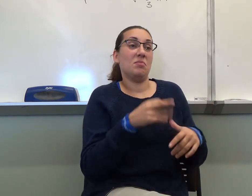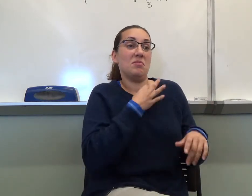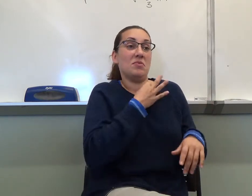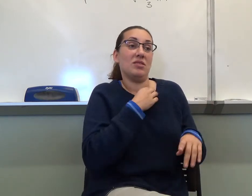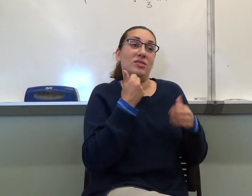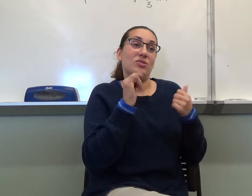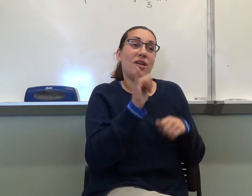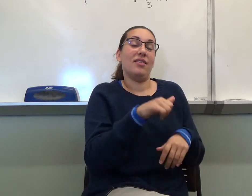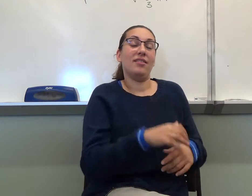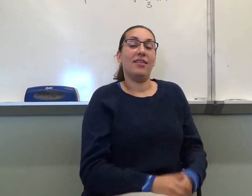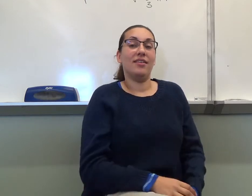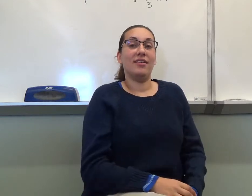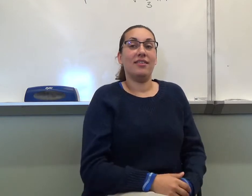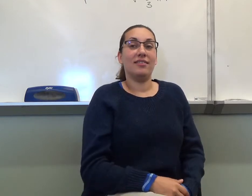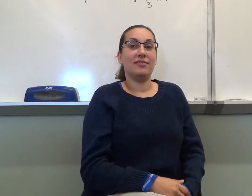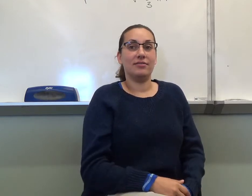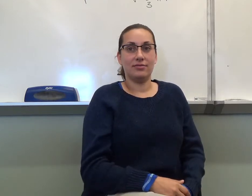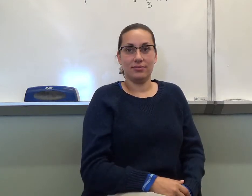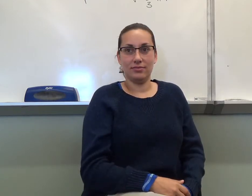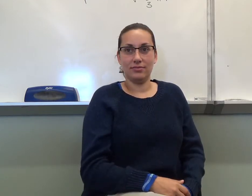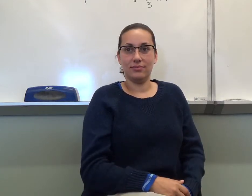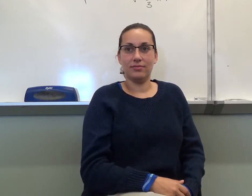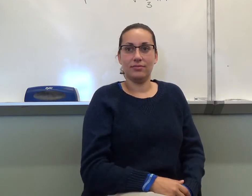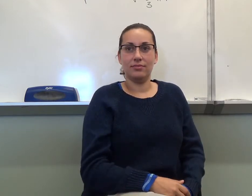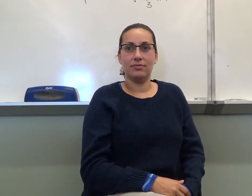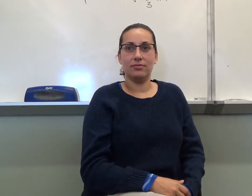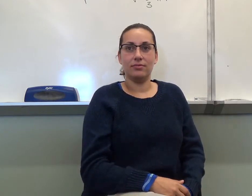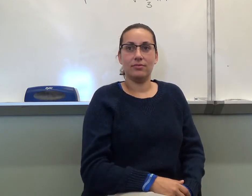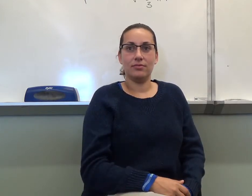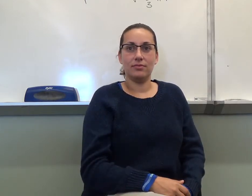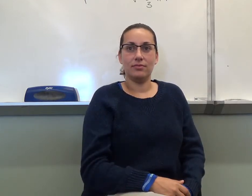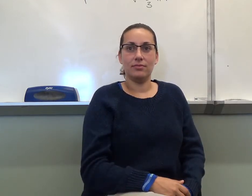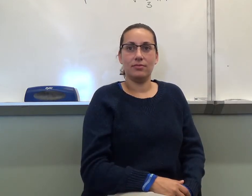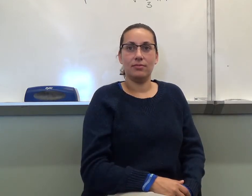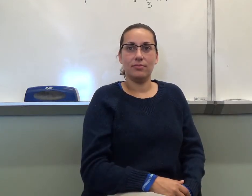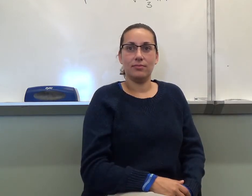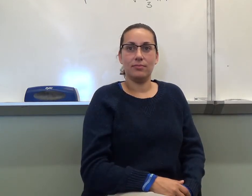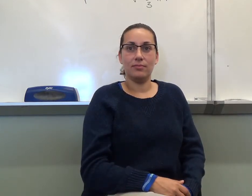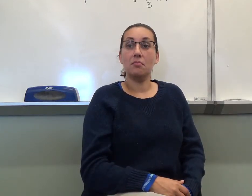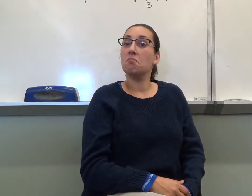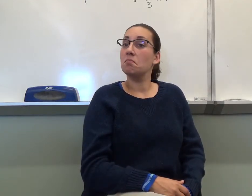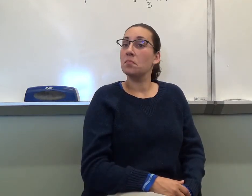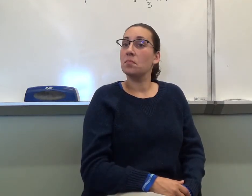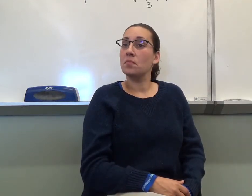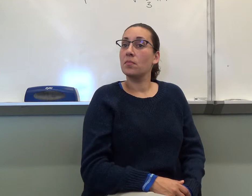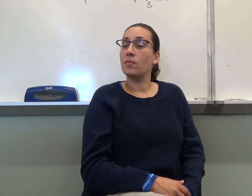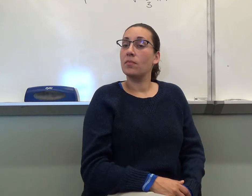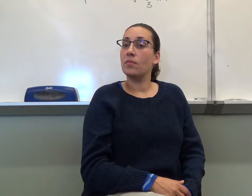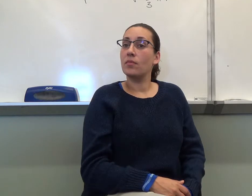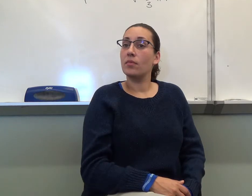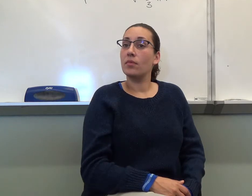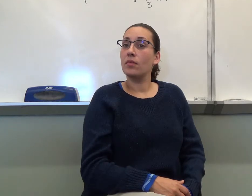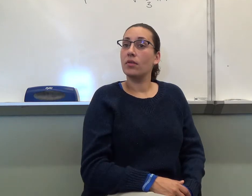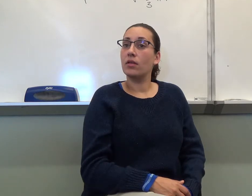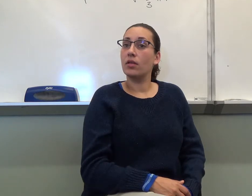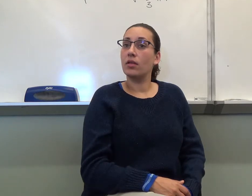billion. And this one, 10.8. Now, it's kind of interesting here. One thing, if you look at it, just stare at that for a